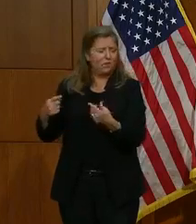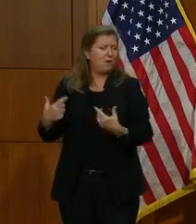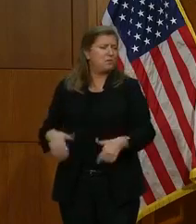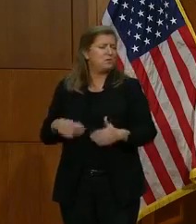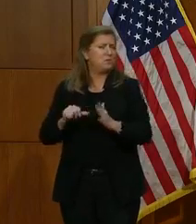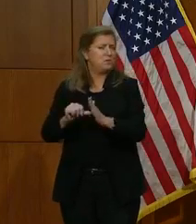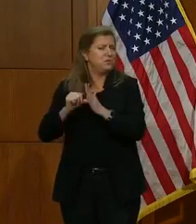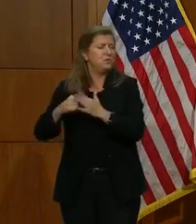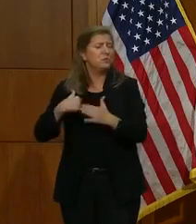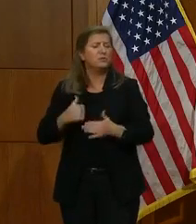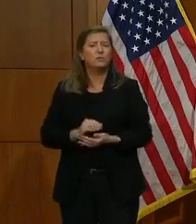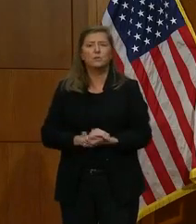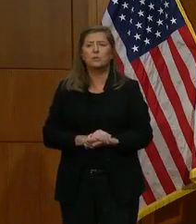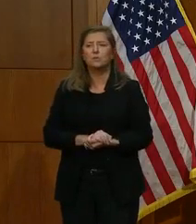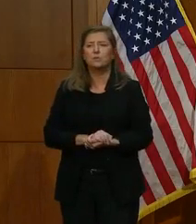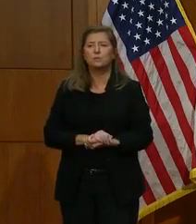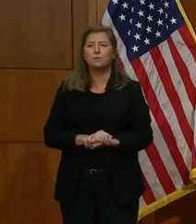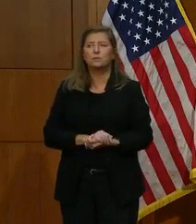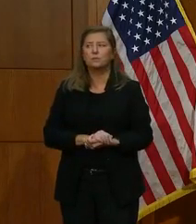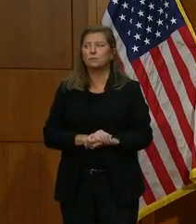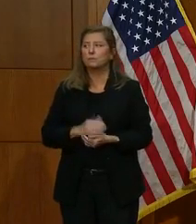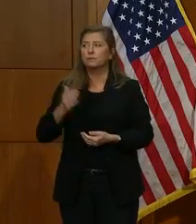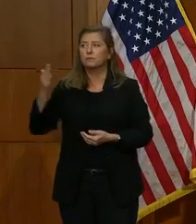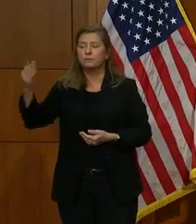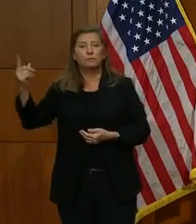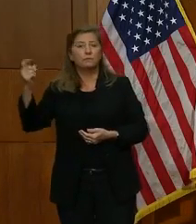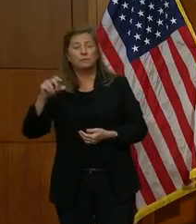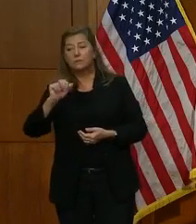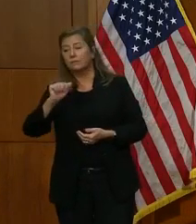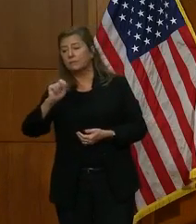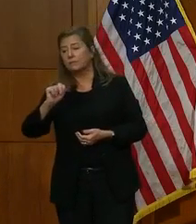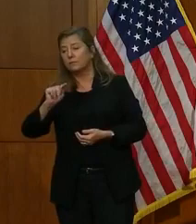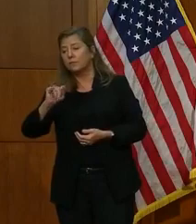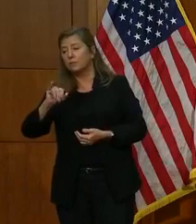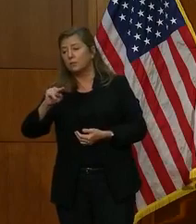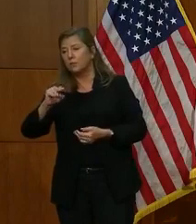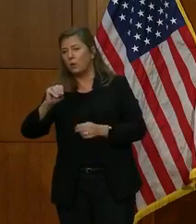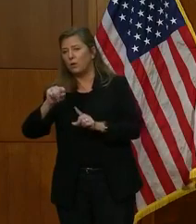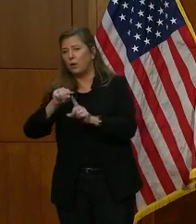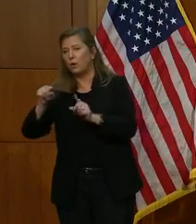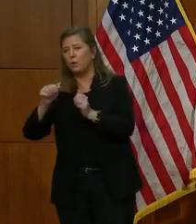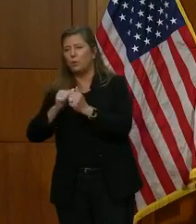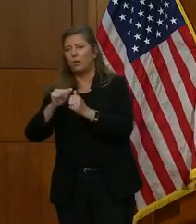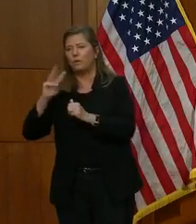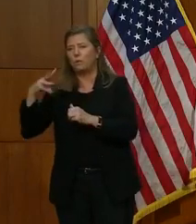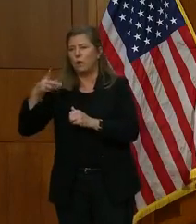We'll go back to Antonio Oliva with the Washington Post.